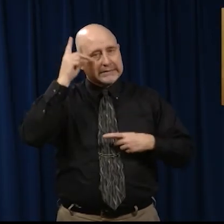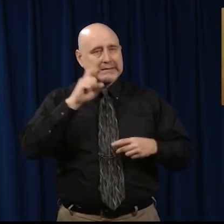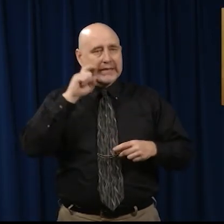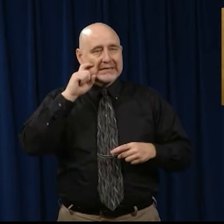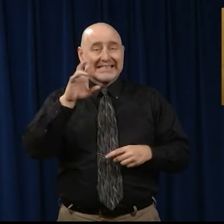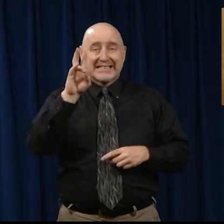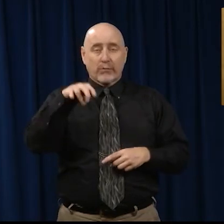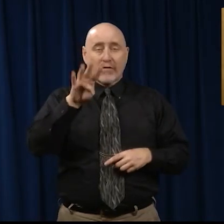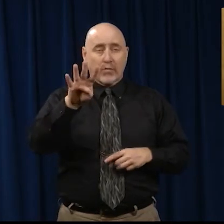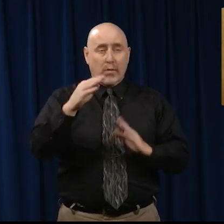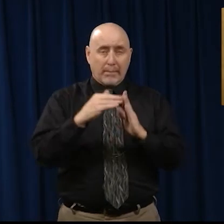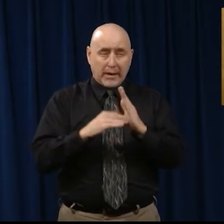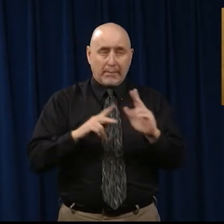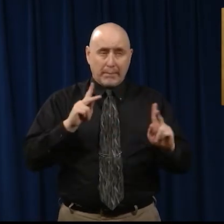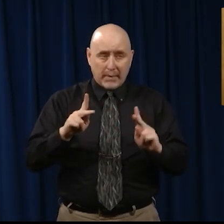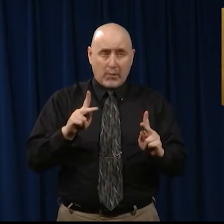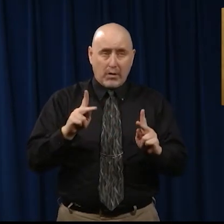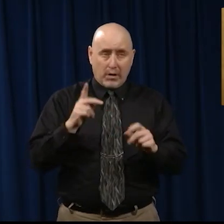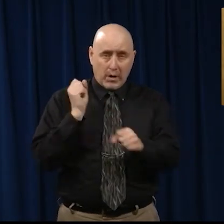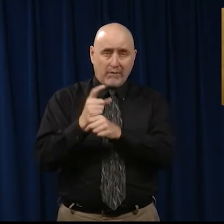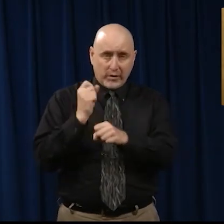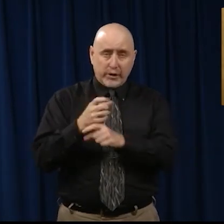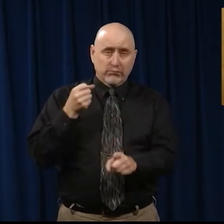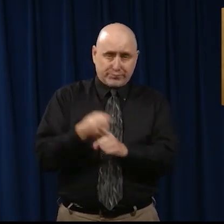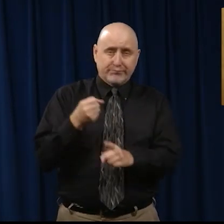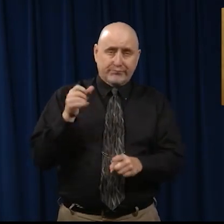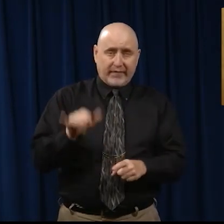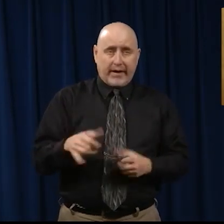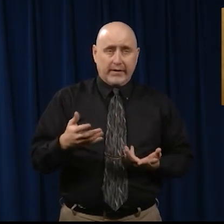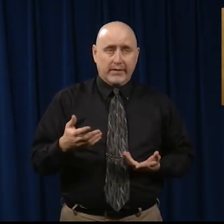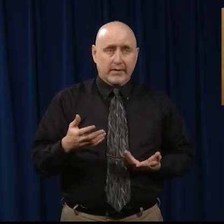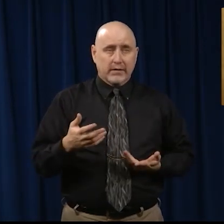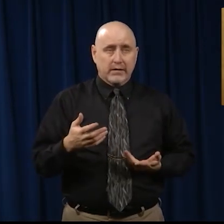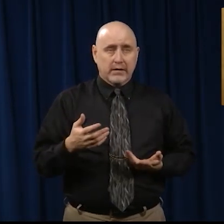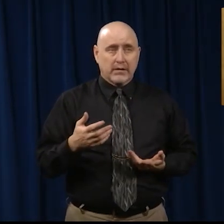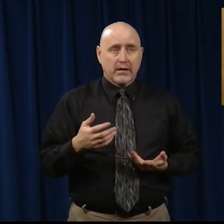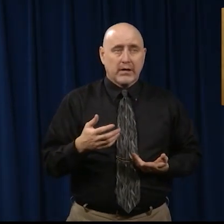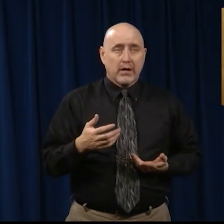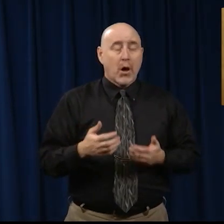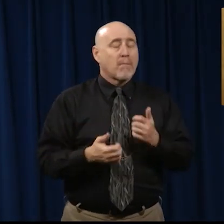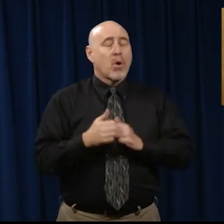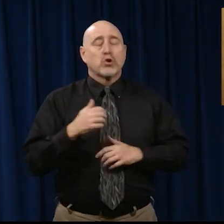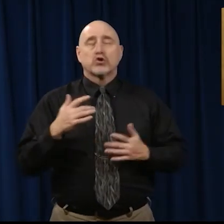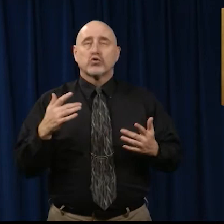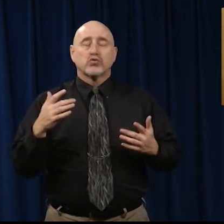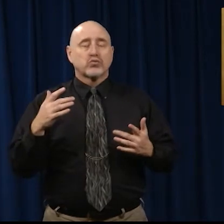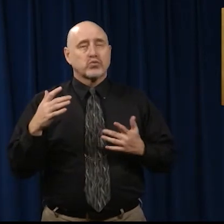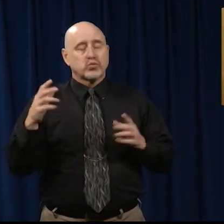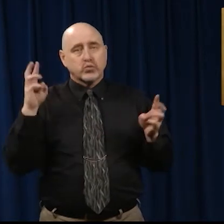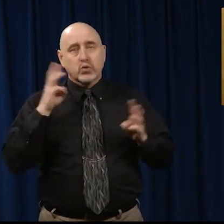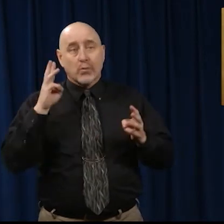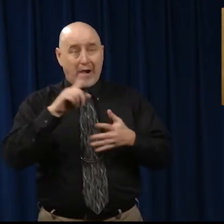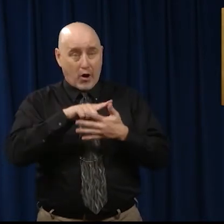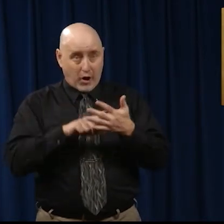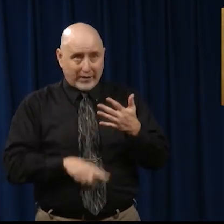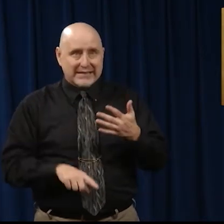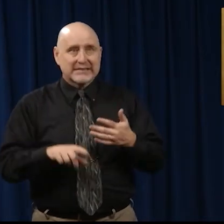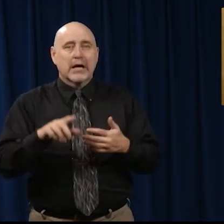transmitted diseases. 7.4 million people get it every single year. Let me tell you what's one of the most troubling things about all of these,